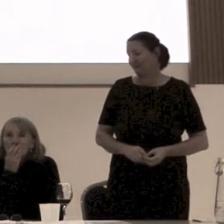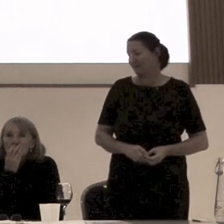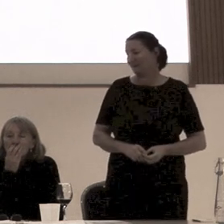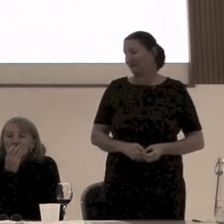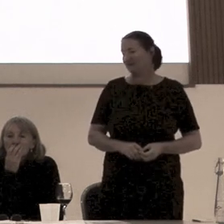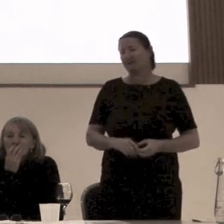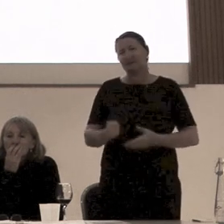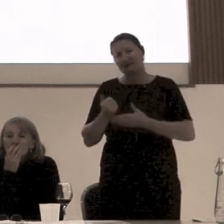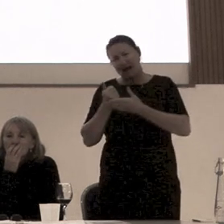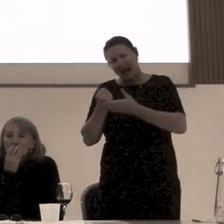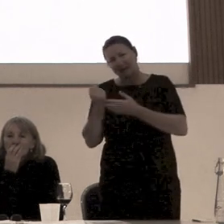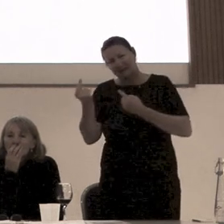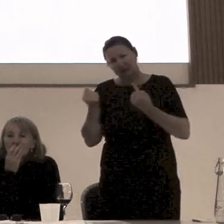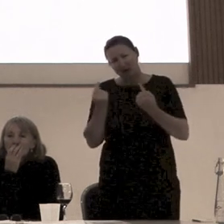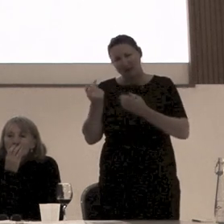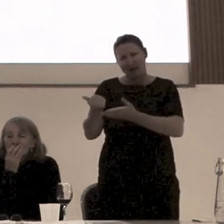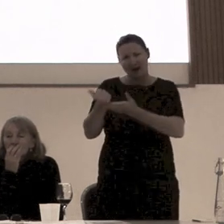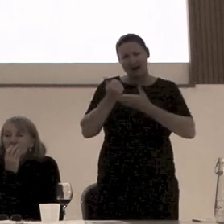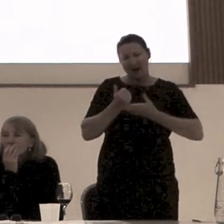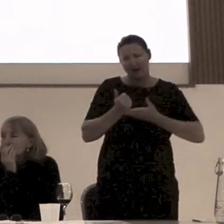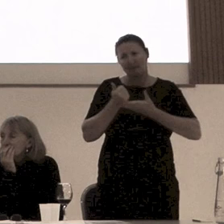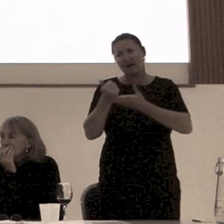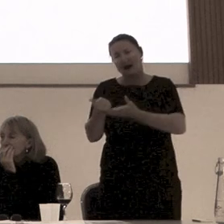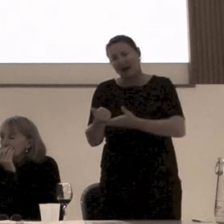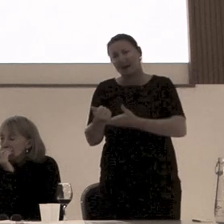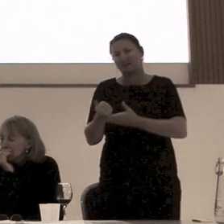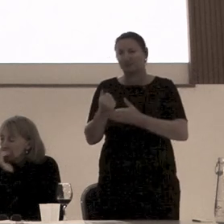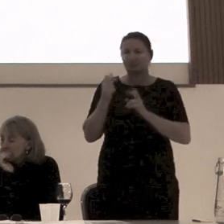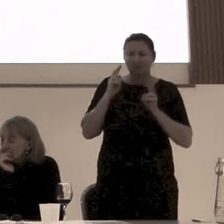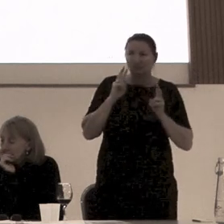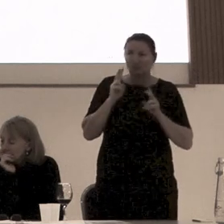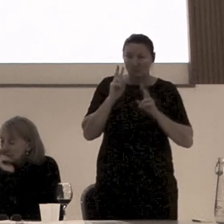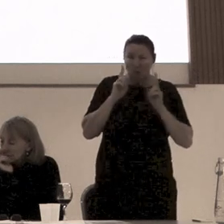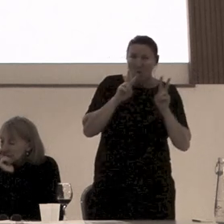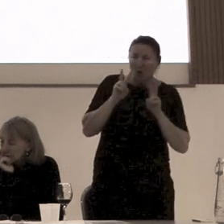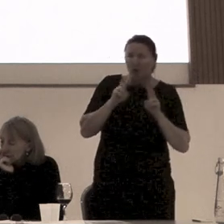We help each other out, look out for each other.